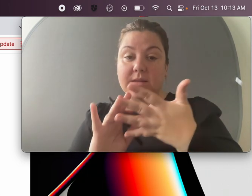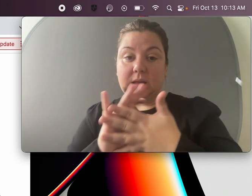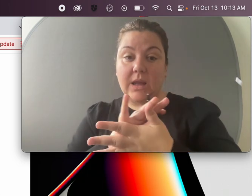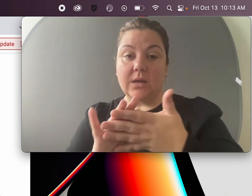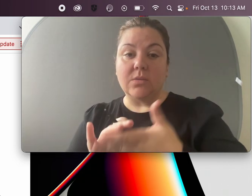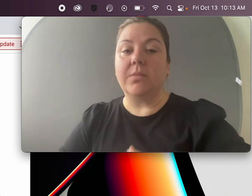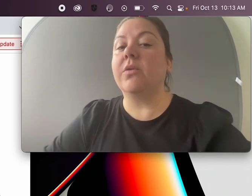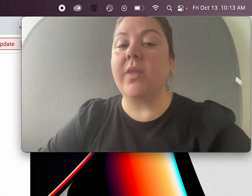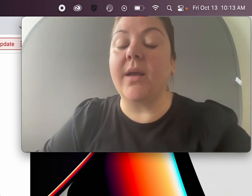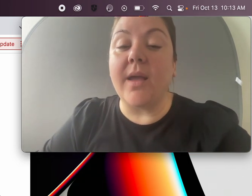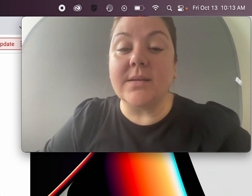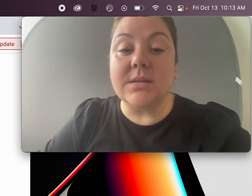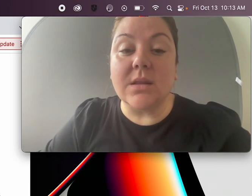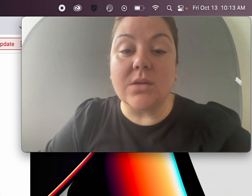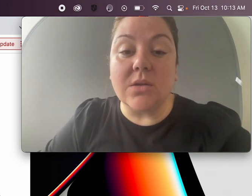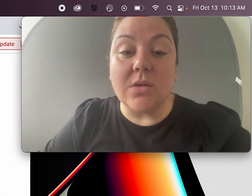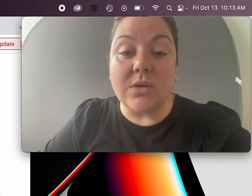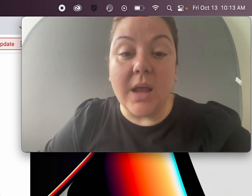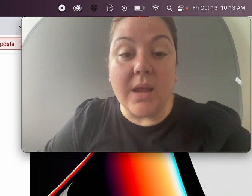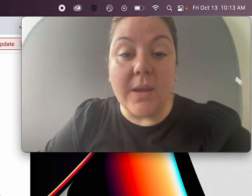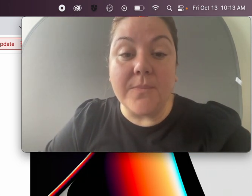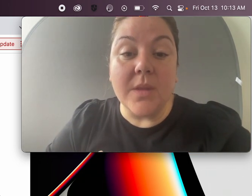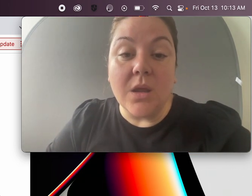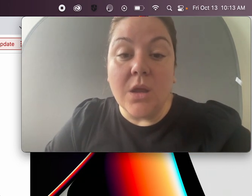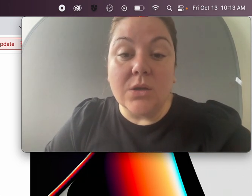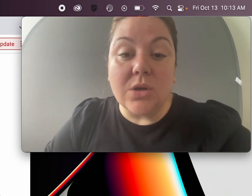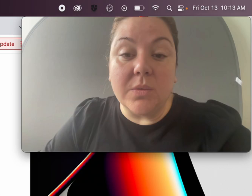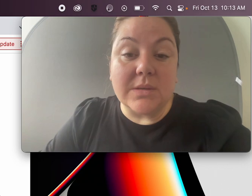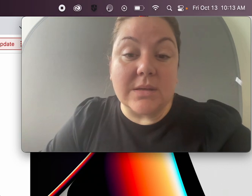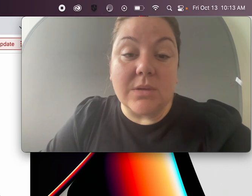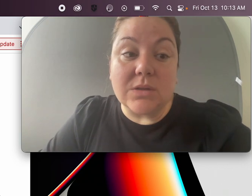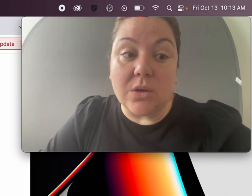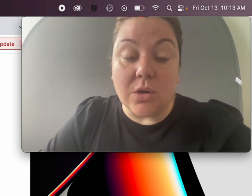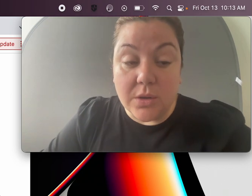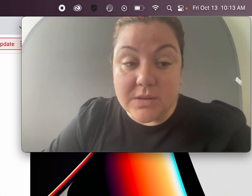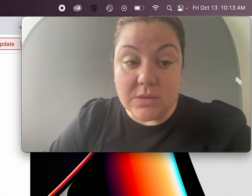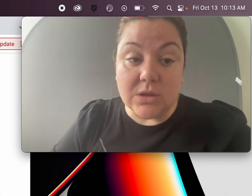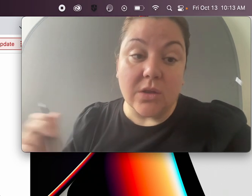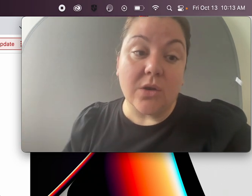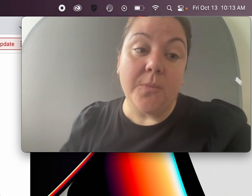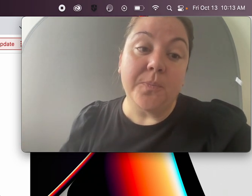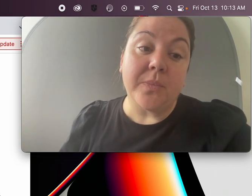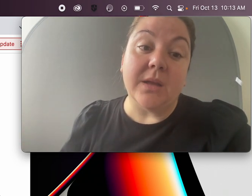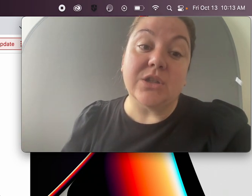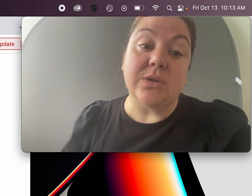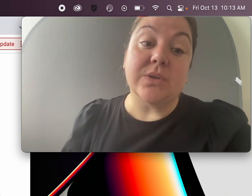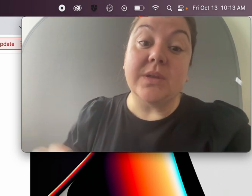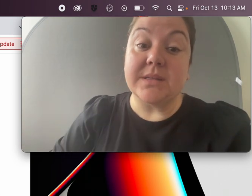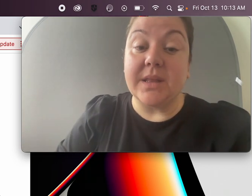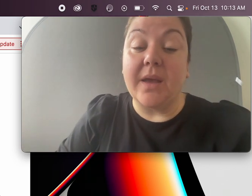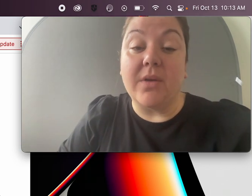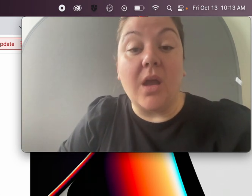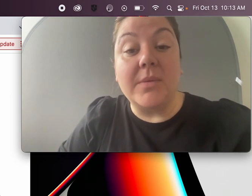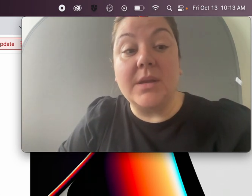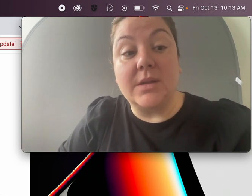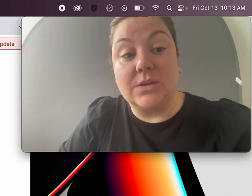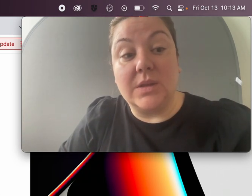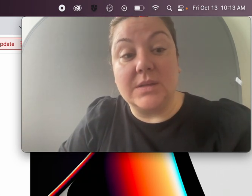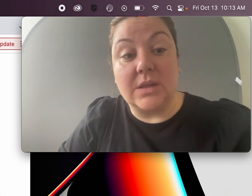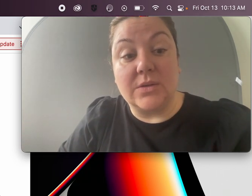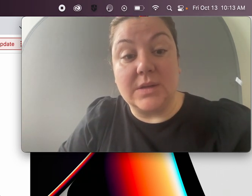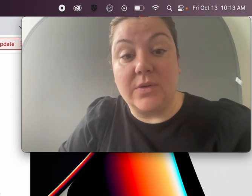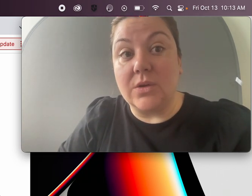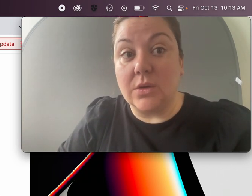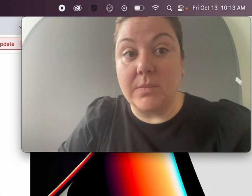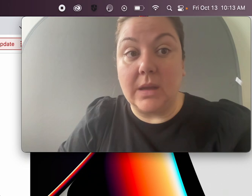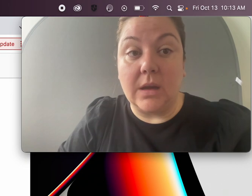the listing hand. We went over that in class the other day again. Show which siblings are close to each other and share 2 things that they have in common and 2 things